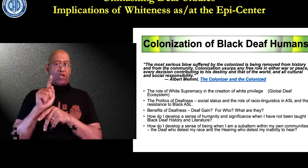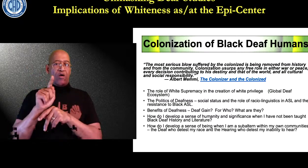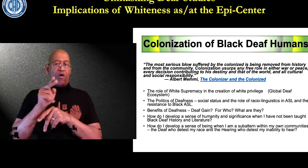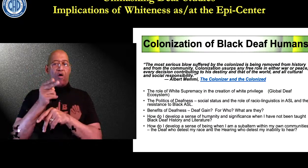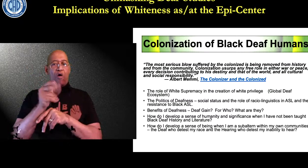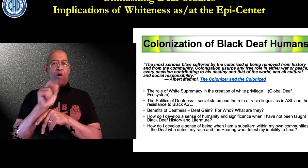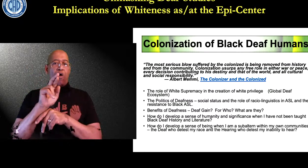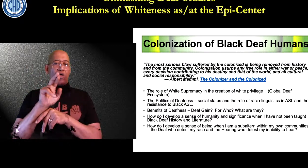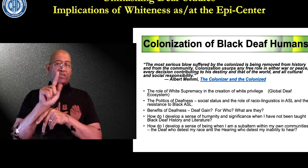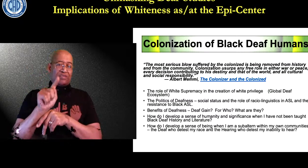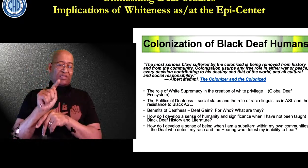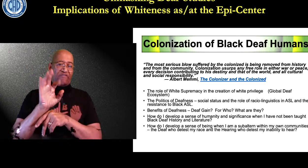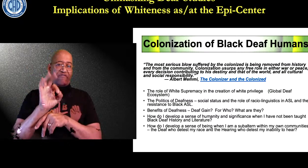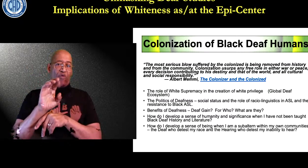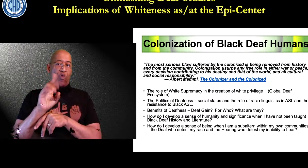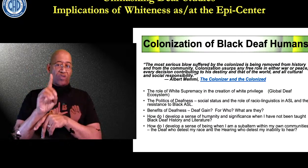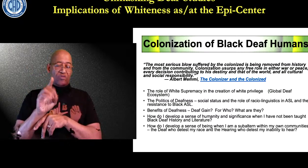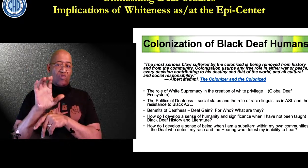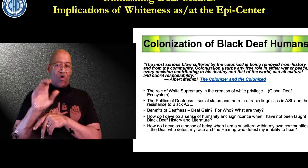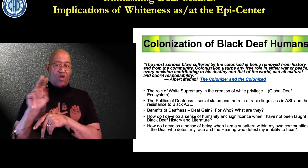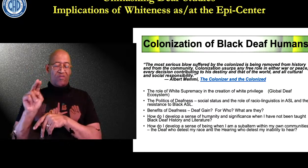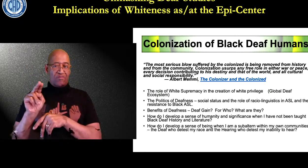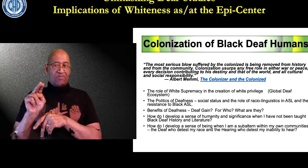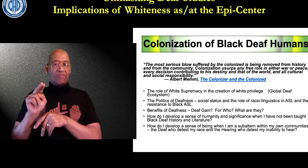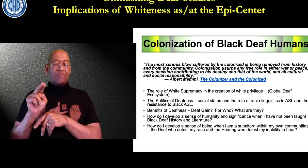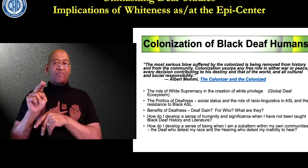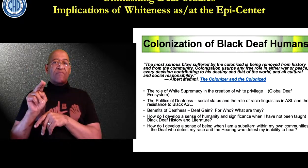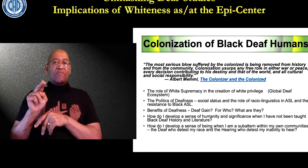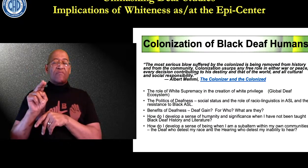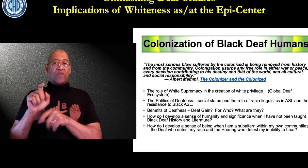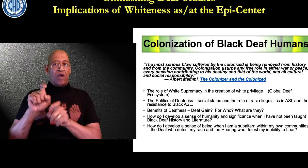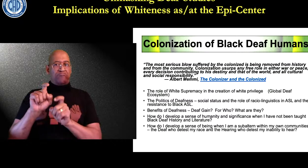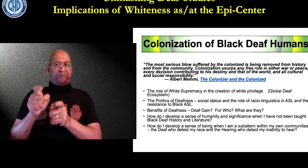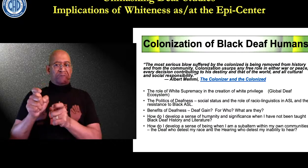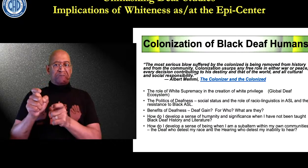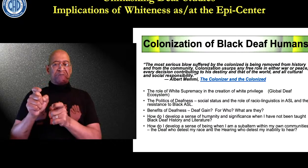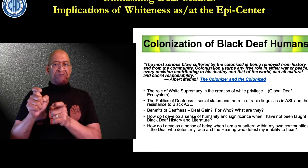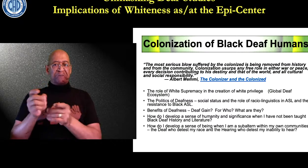to give a group of people